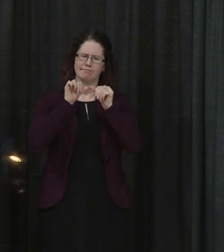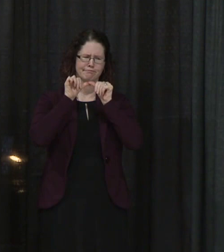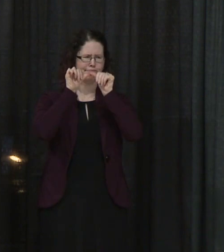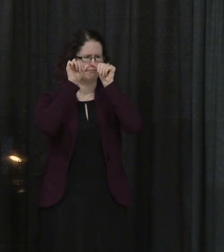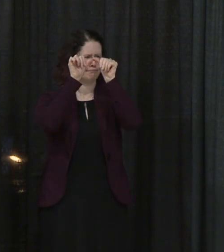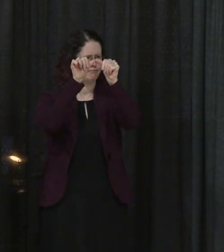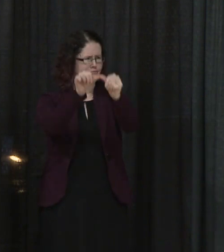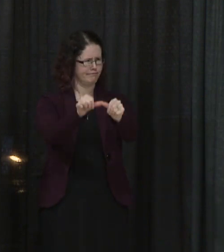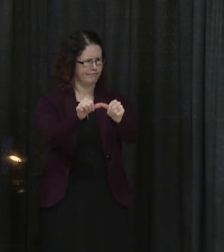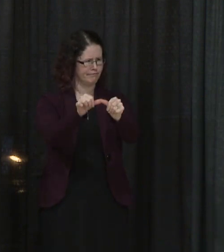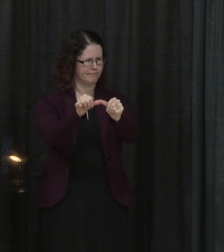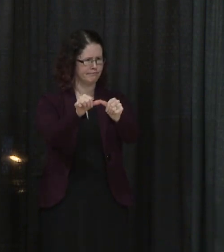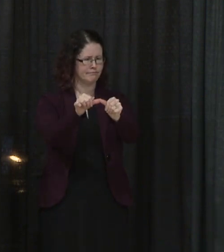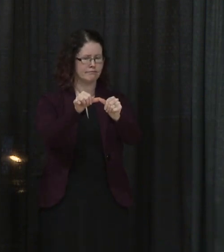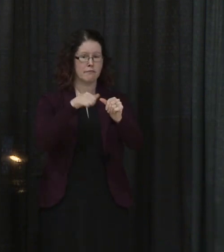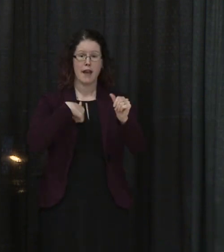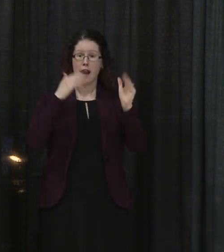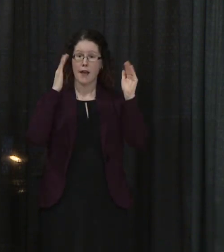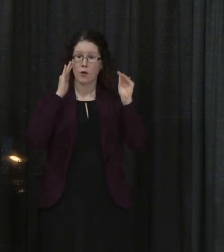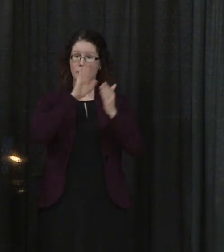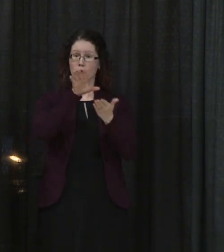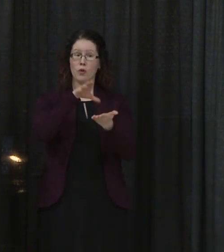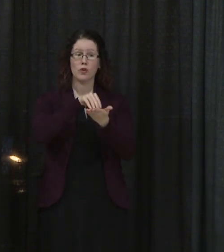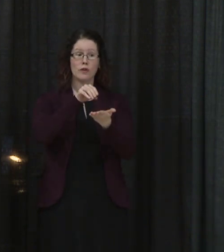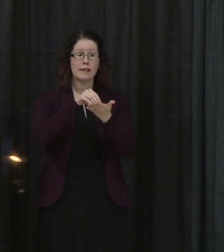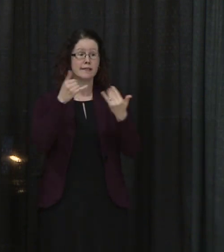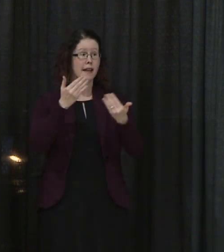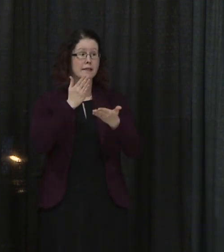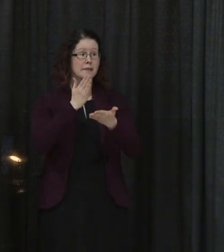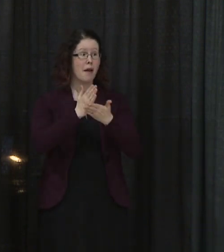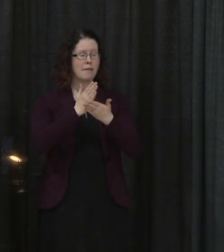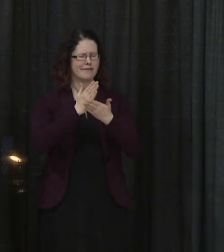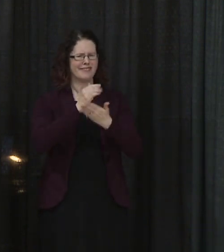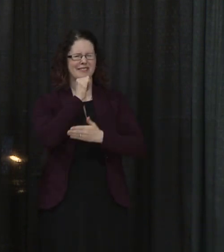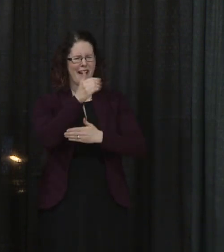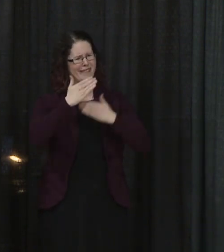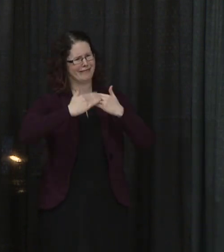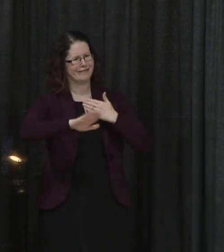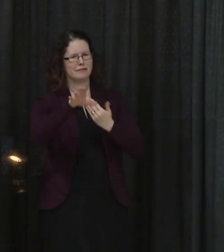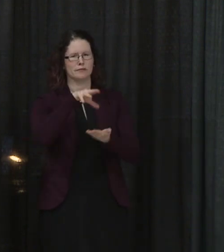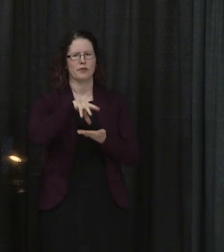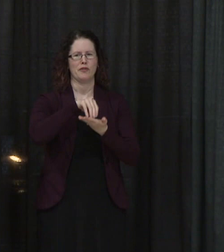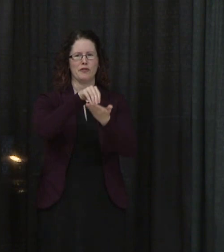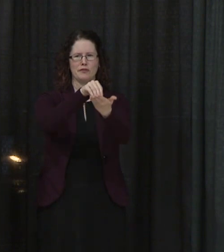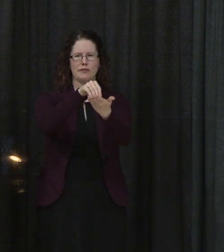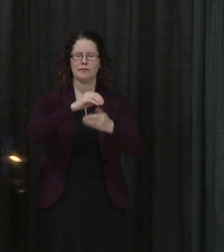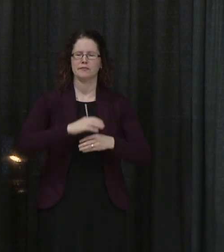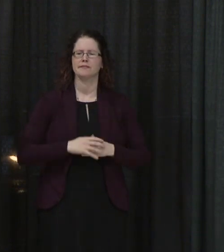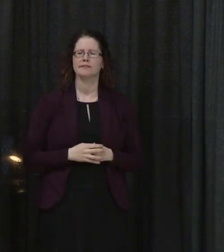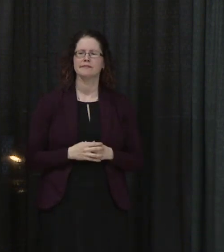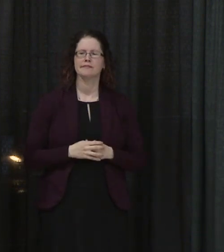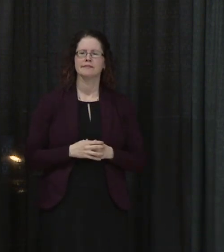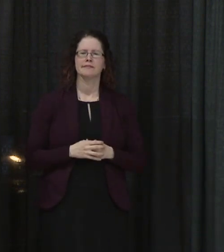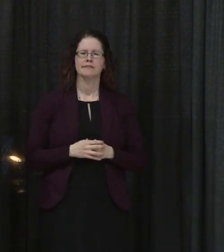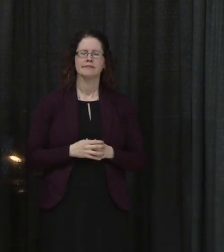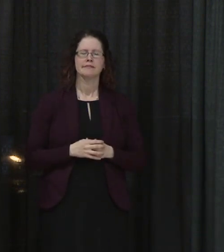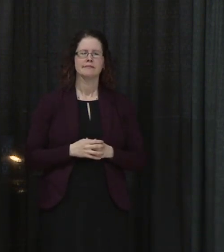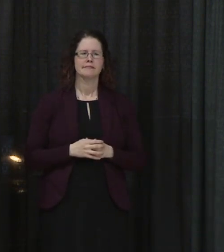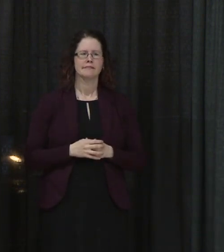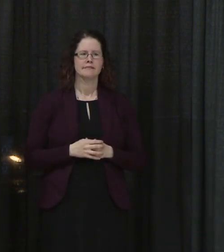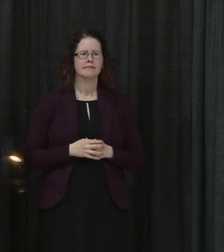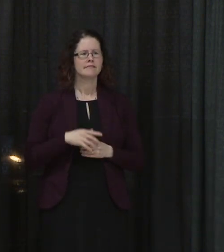will extend well beyond today. One of the people who best embodies this concept of lifelong